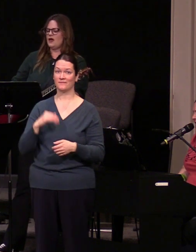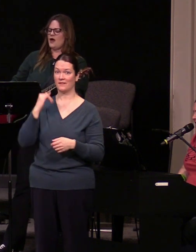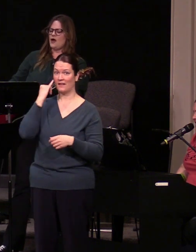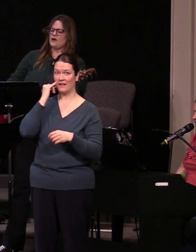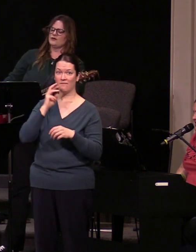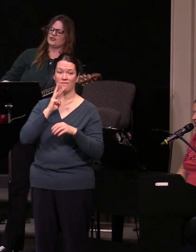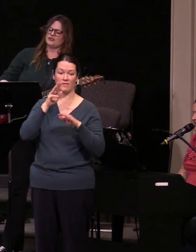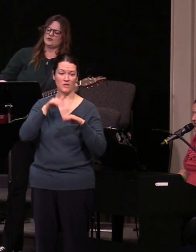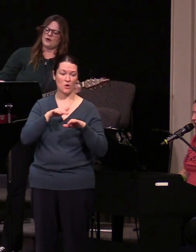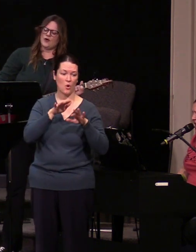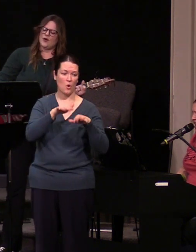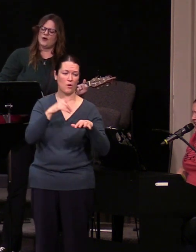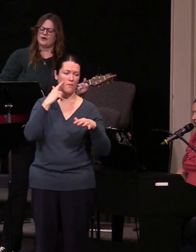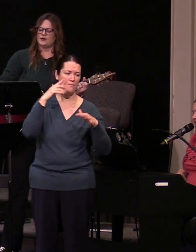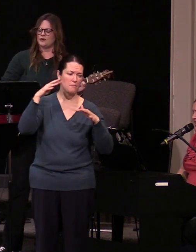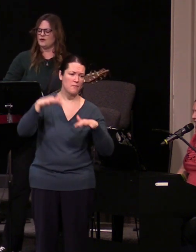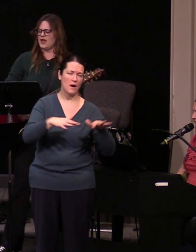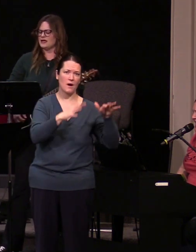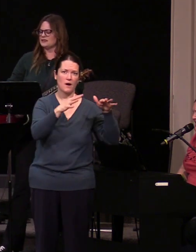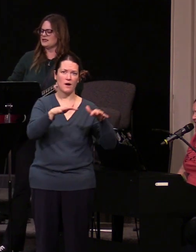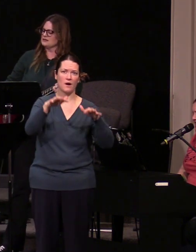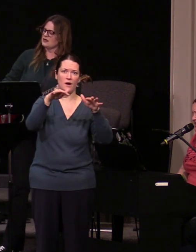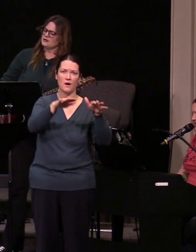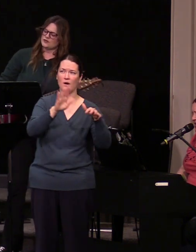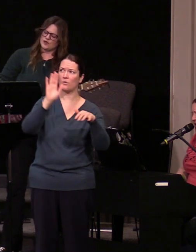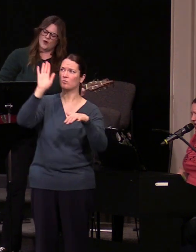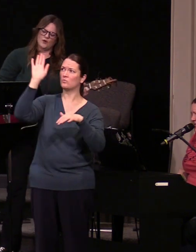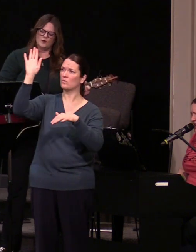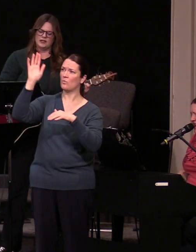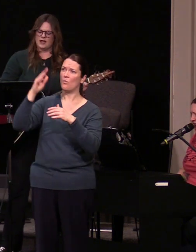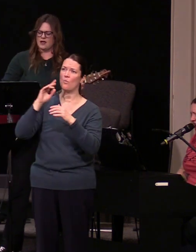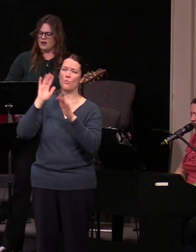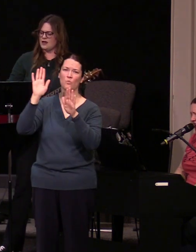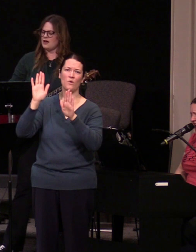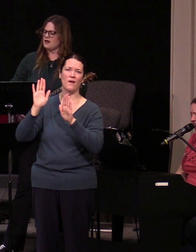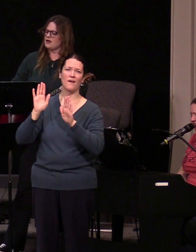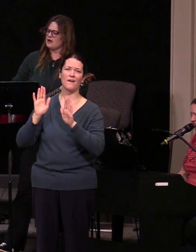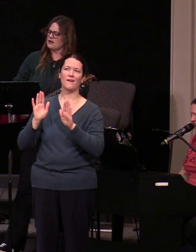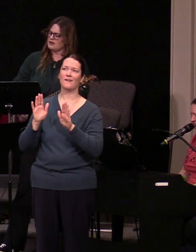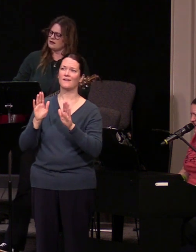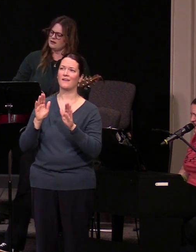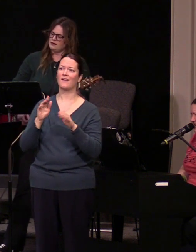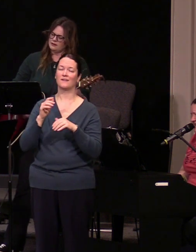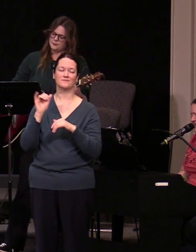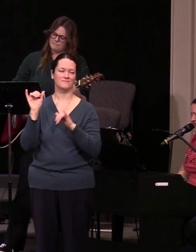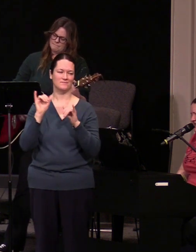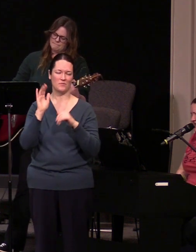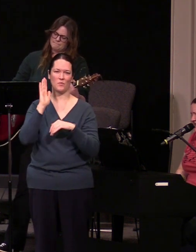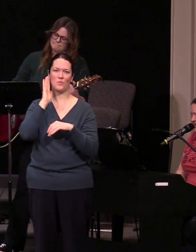the oceans roar your greatness, so will I.